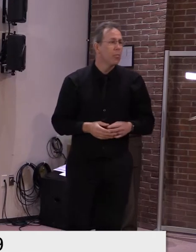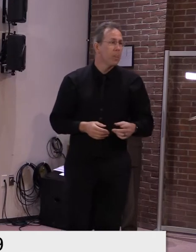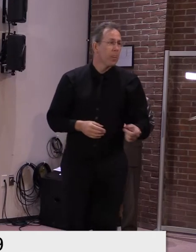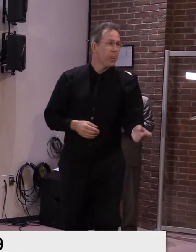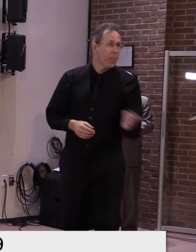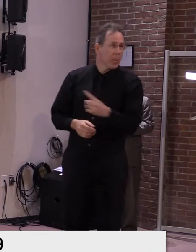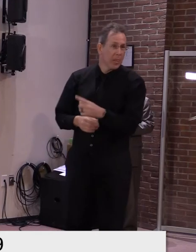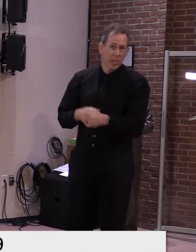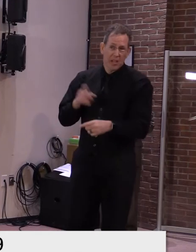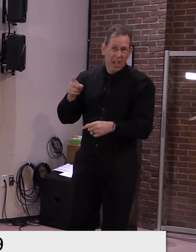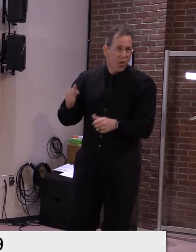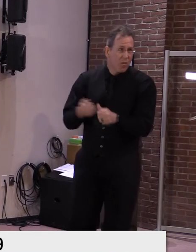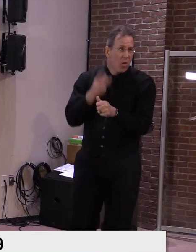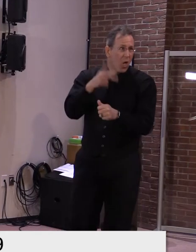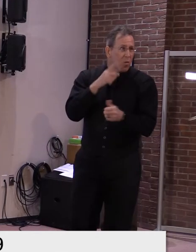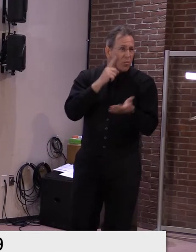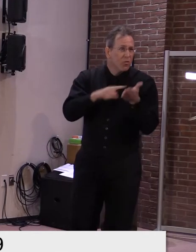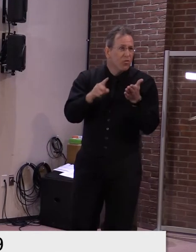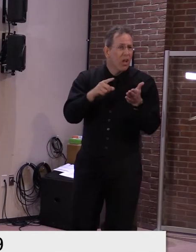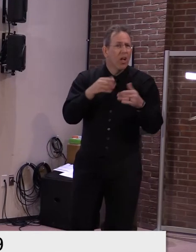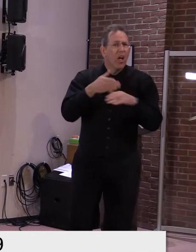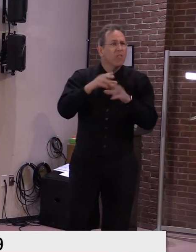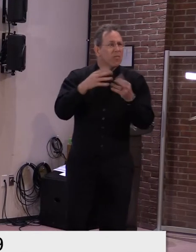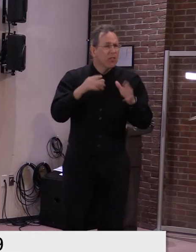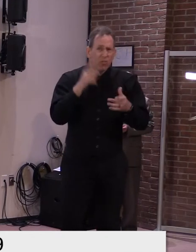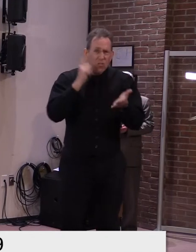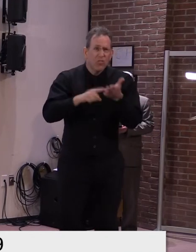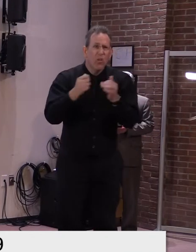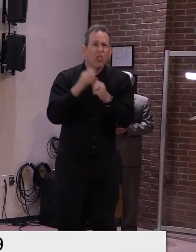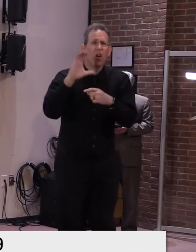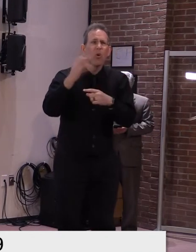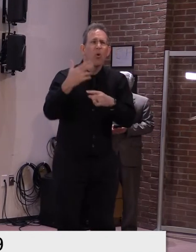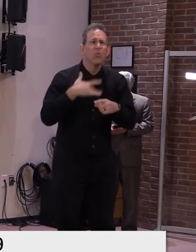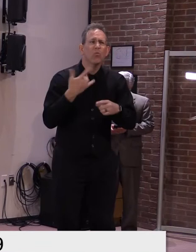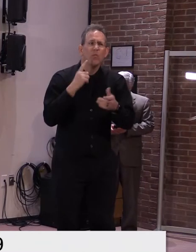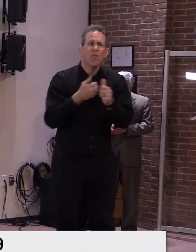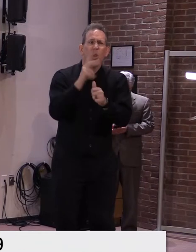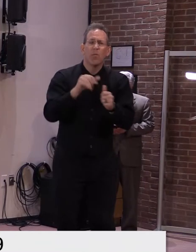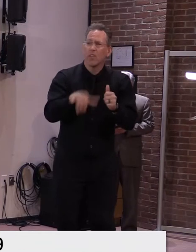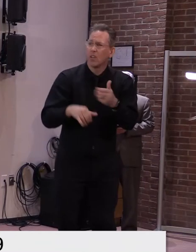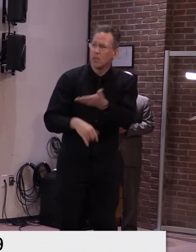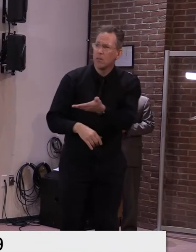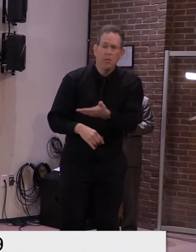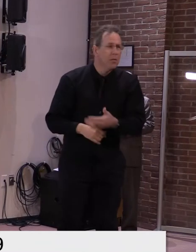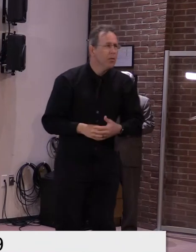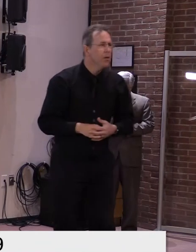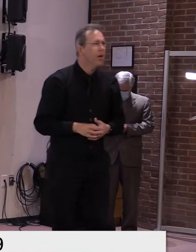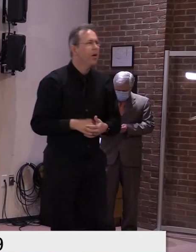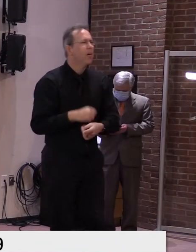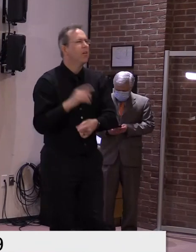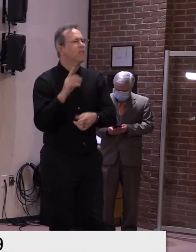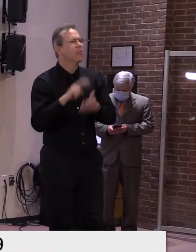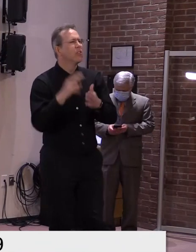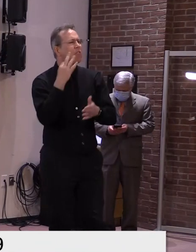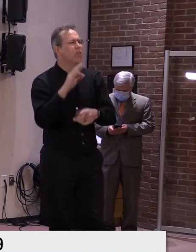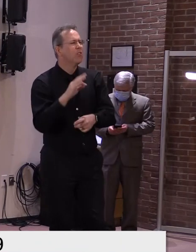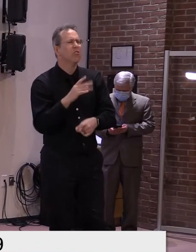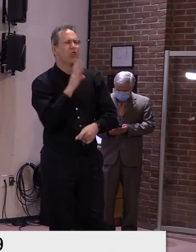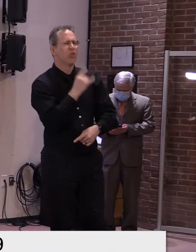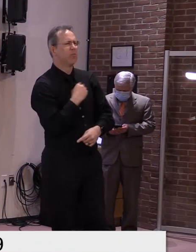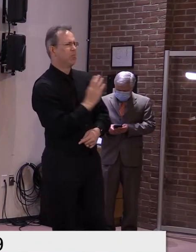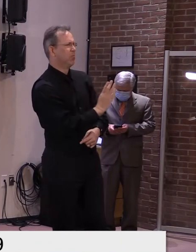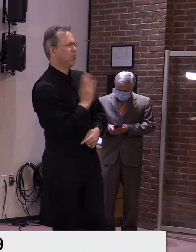in the next press conference? Sure, or just directly offline. We could have our staff review it.